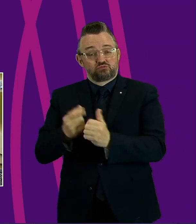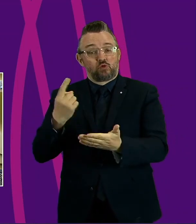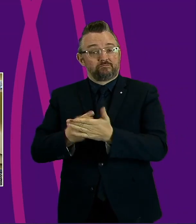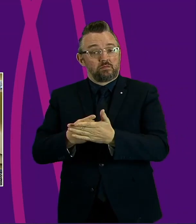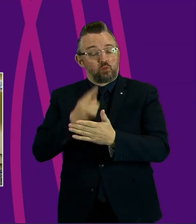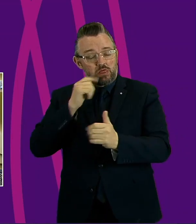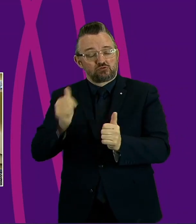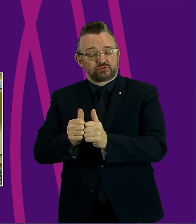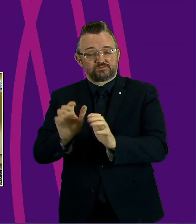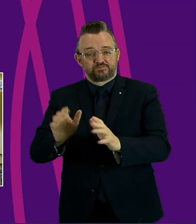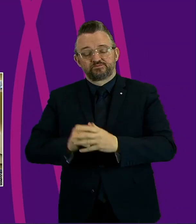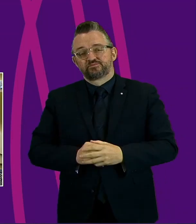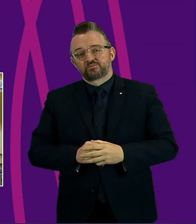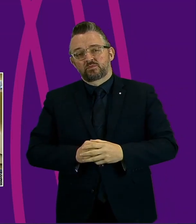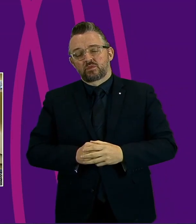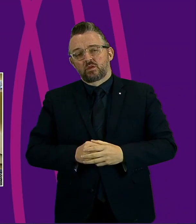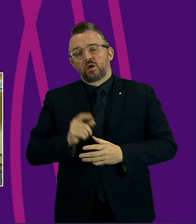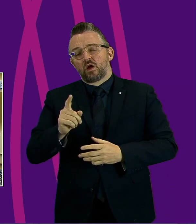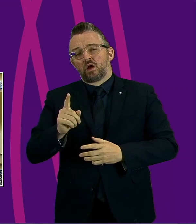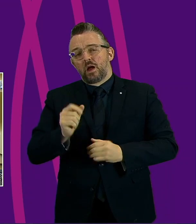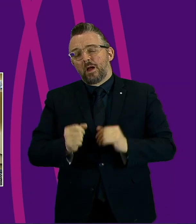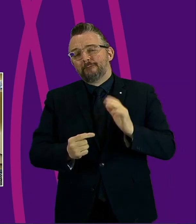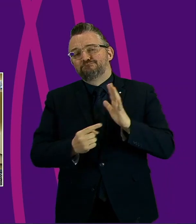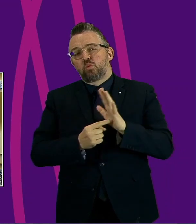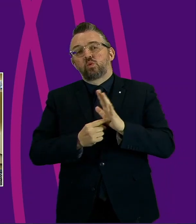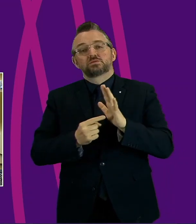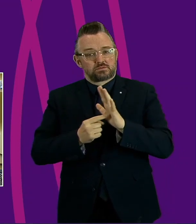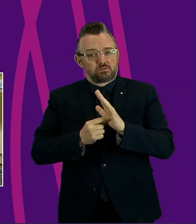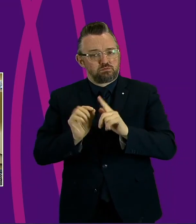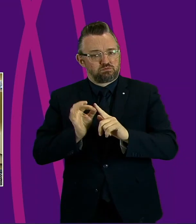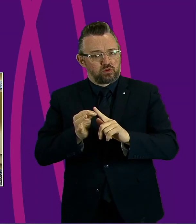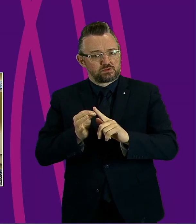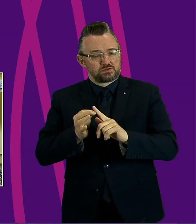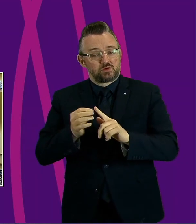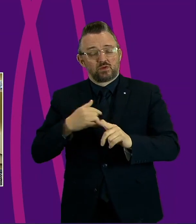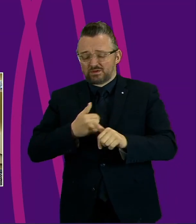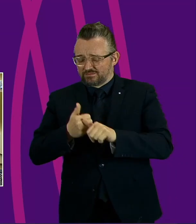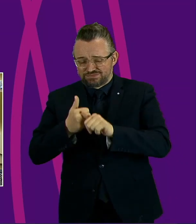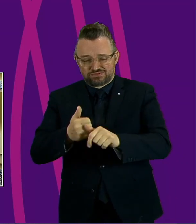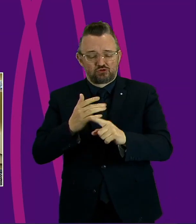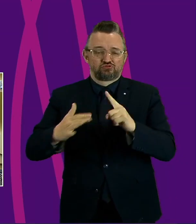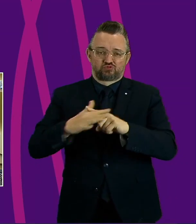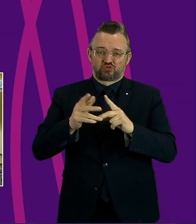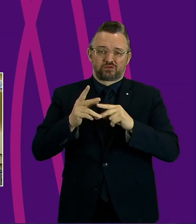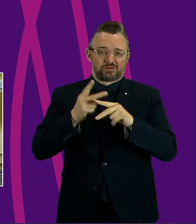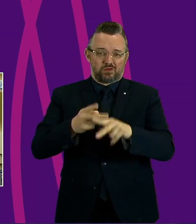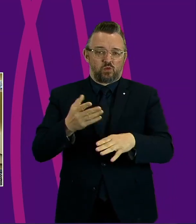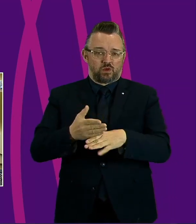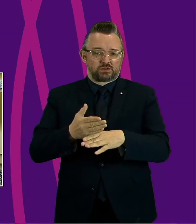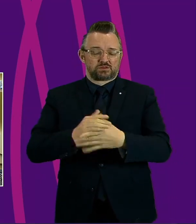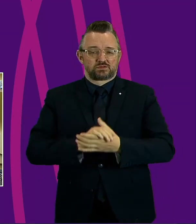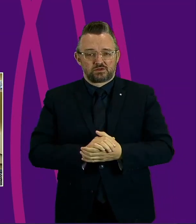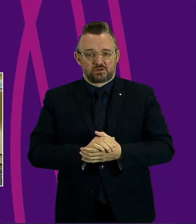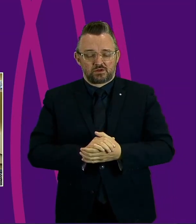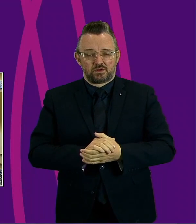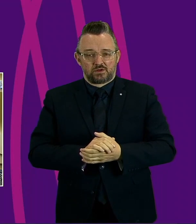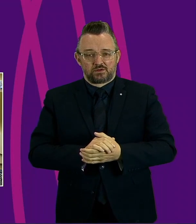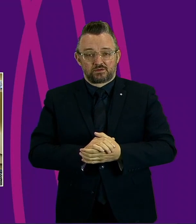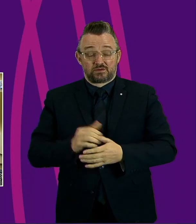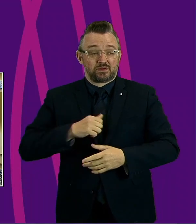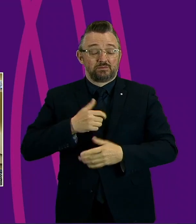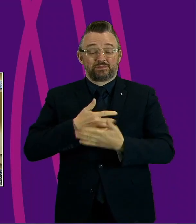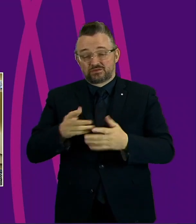the wider point, because it is really important, and let me say we are on the side of social care workers. I make a point here, and I have said repeatedly, and I'm going to